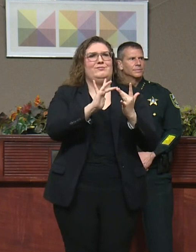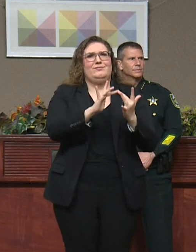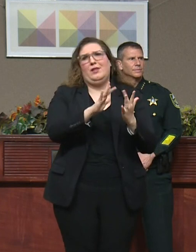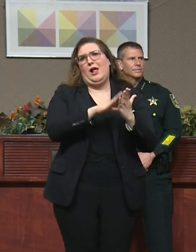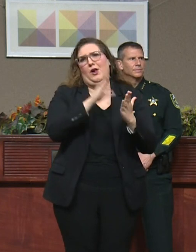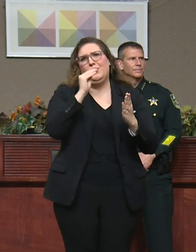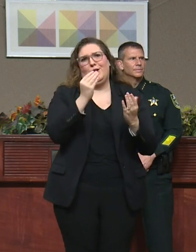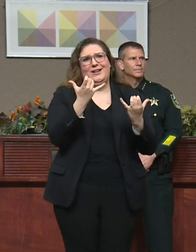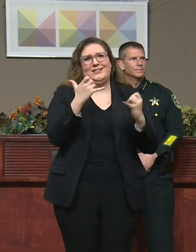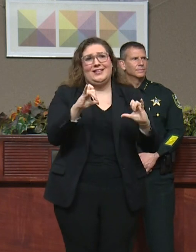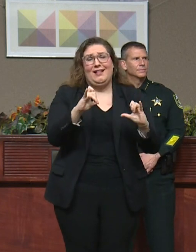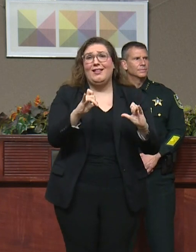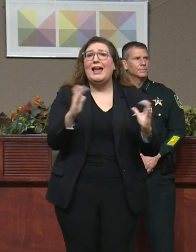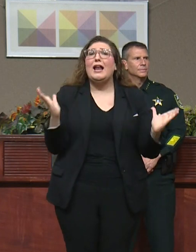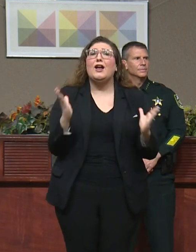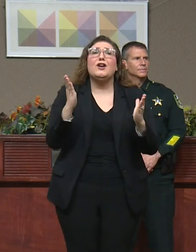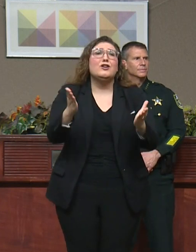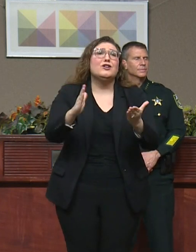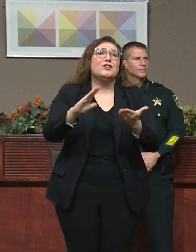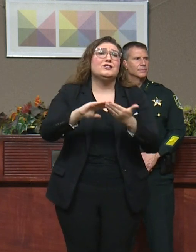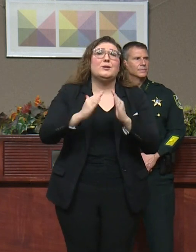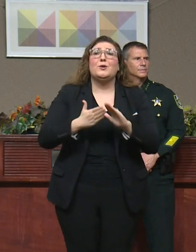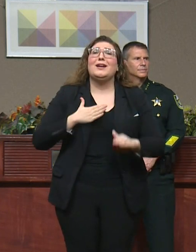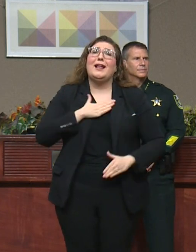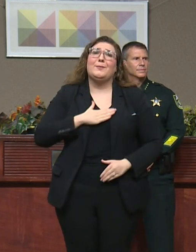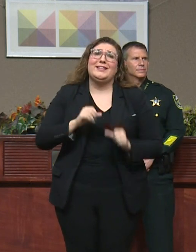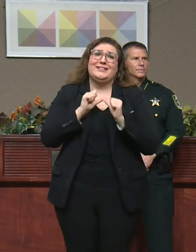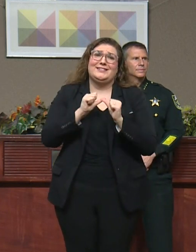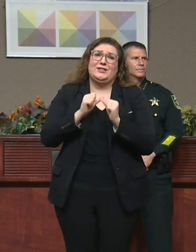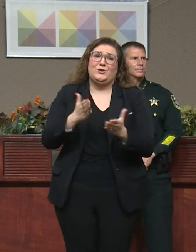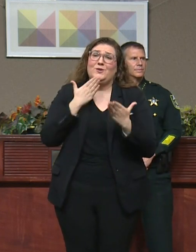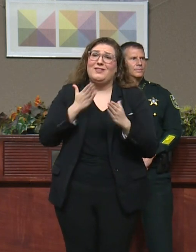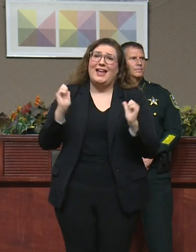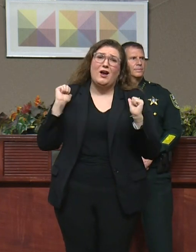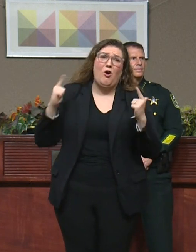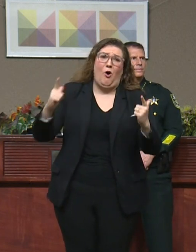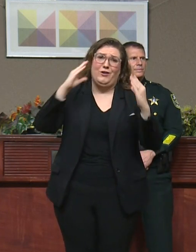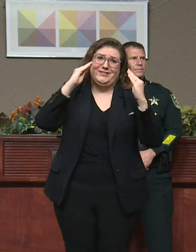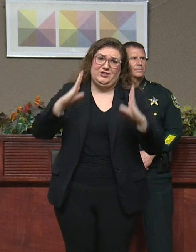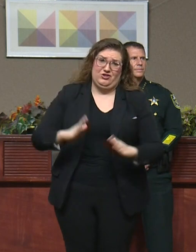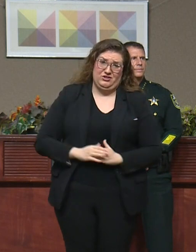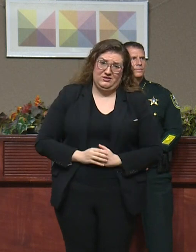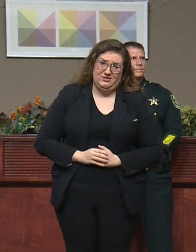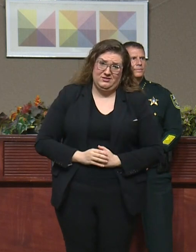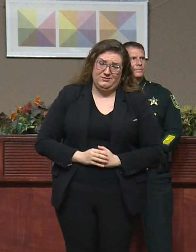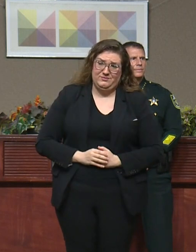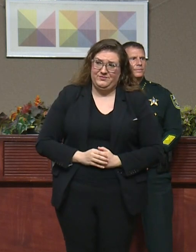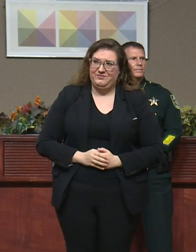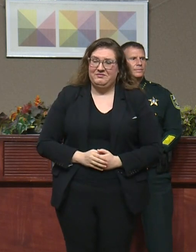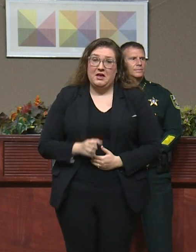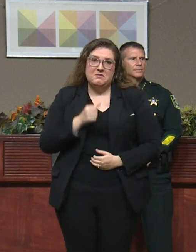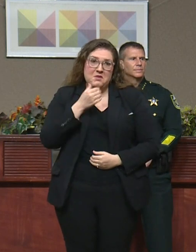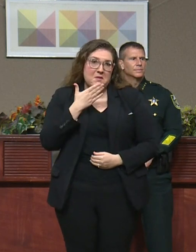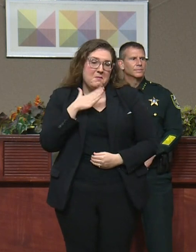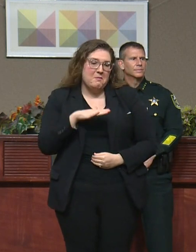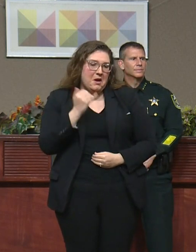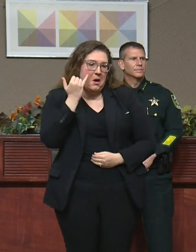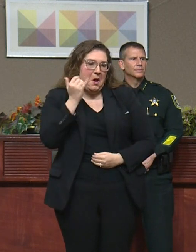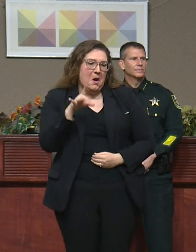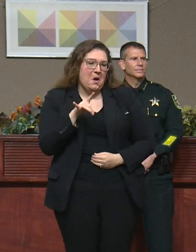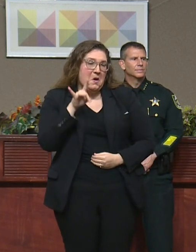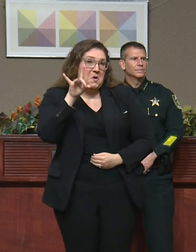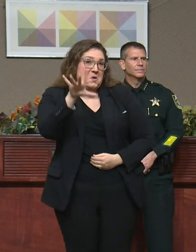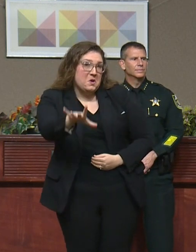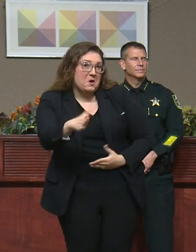make sure you thank a teacher for the work that they do on behalf of our children. Not a bad idea either to thank those family members